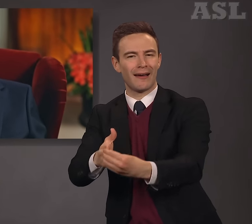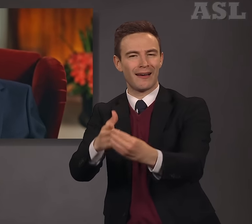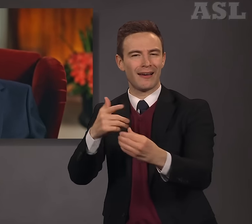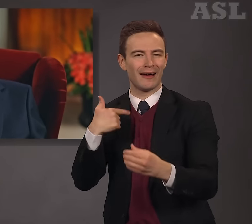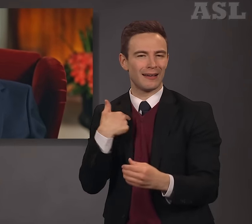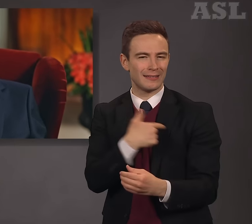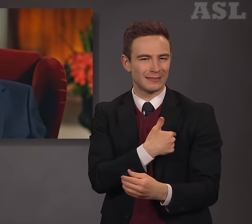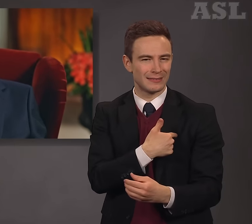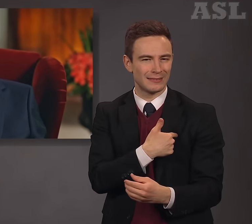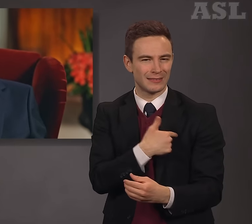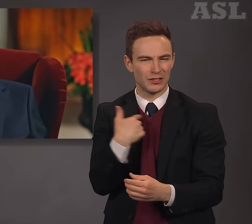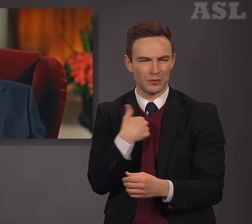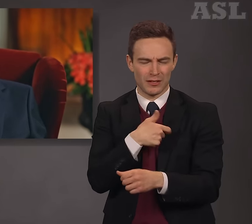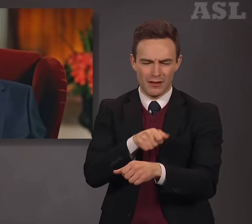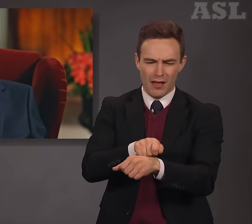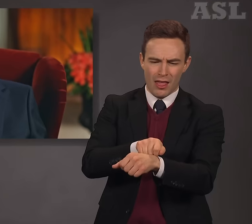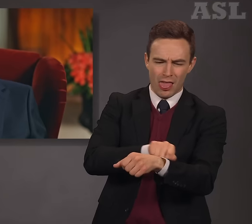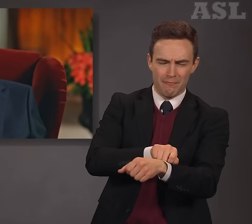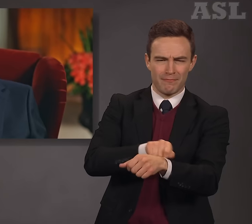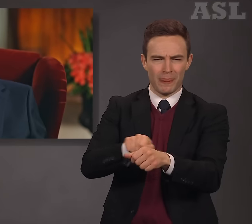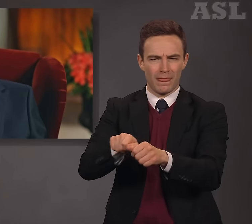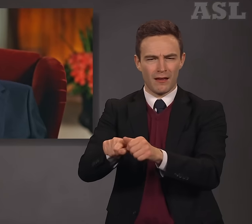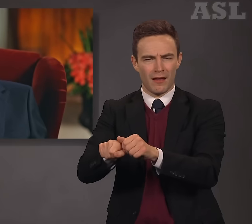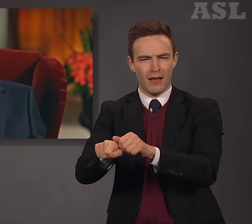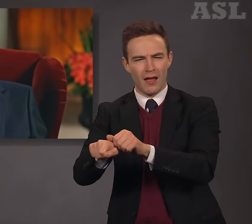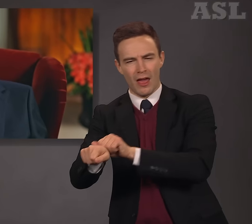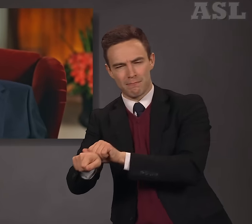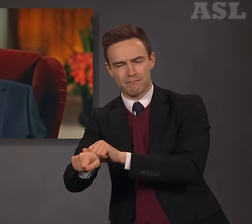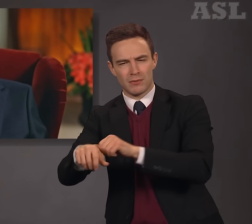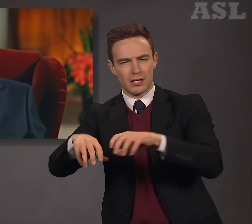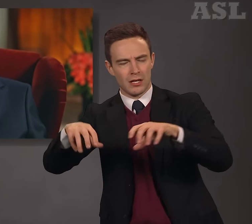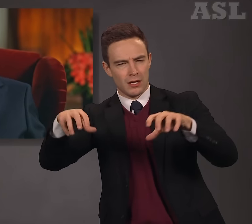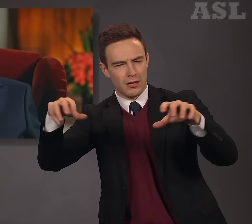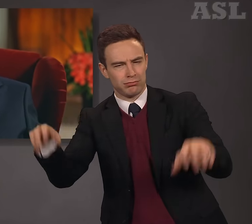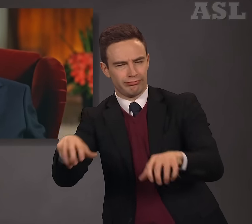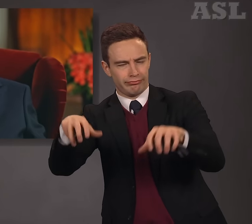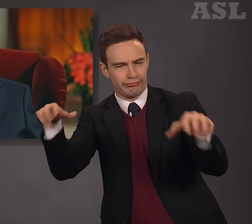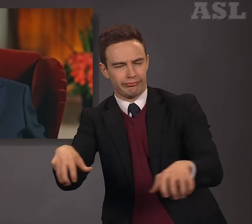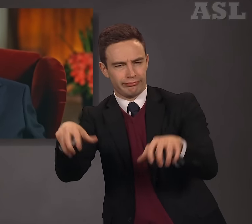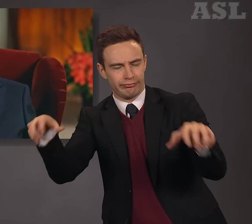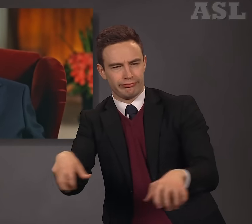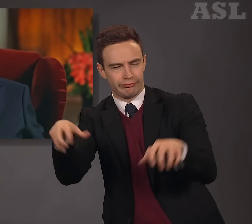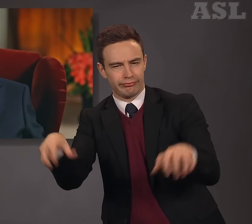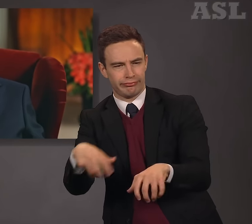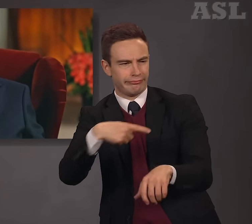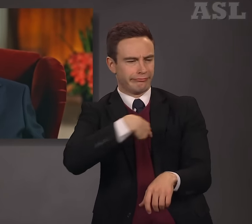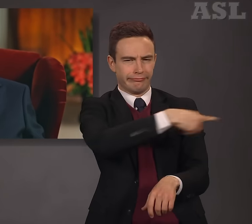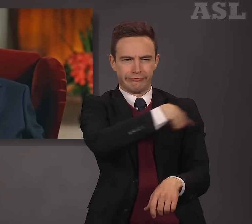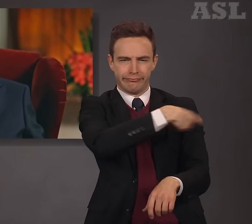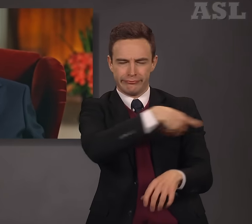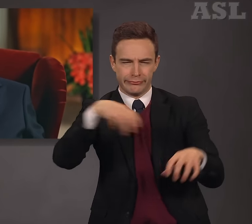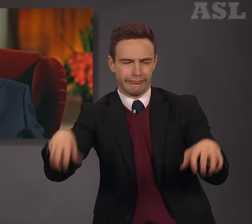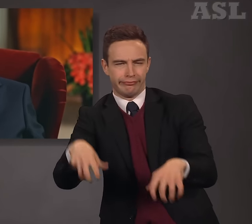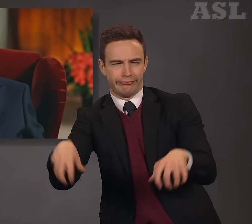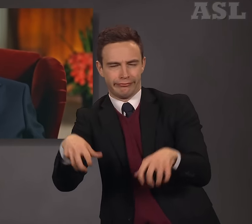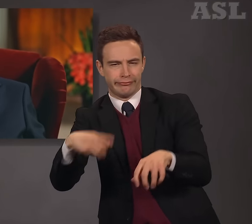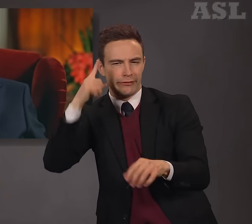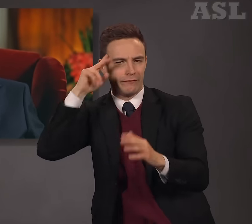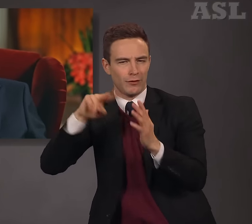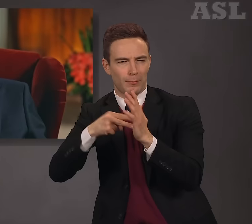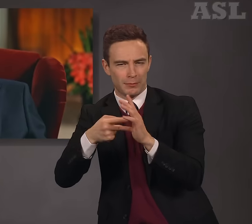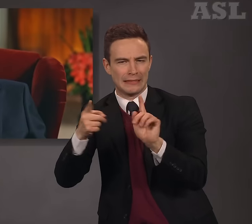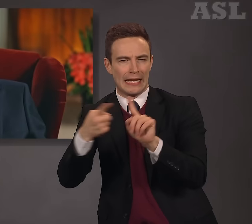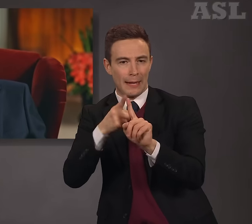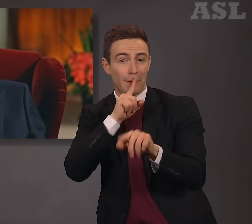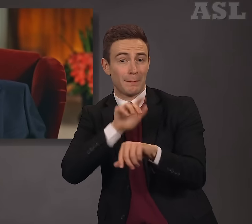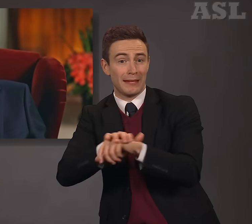That is why we are doing all within our power, under the direction of the Lord, to